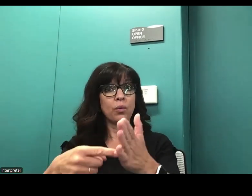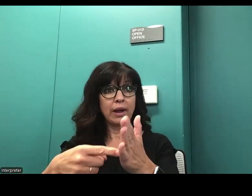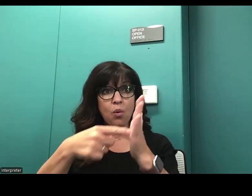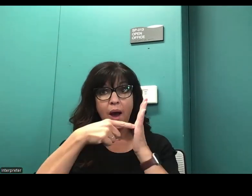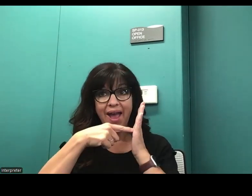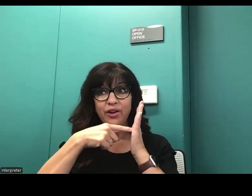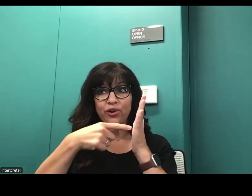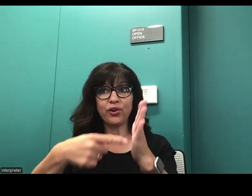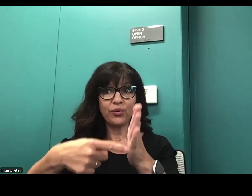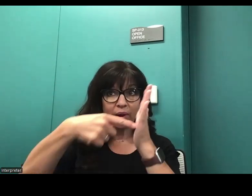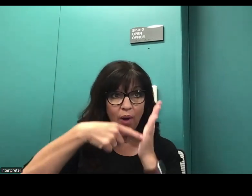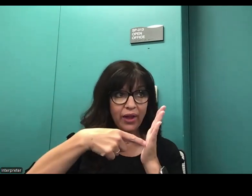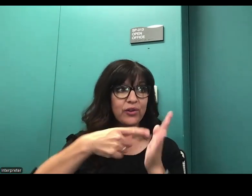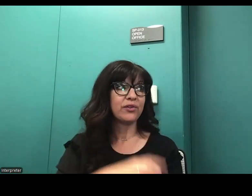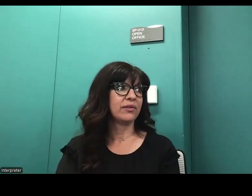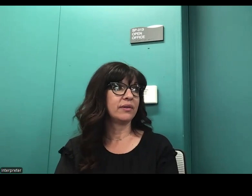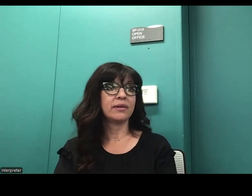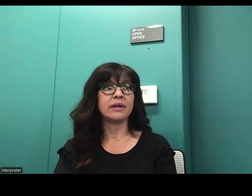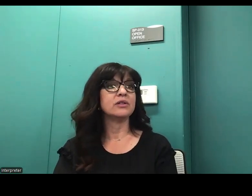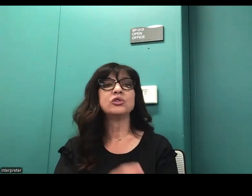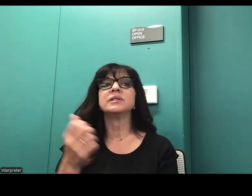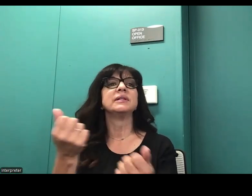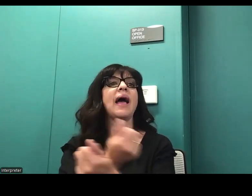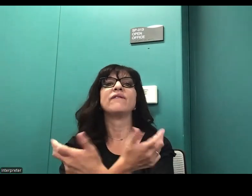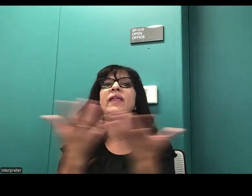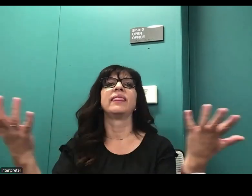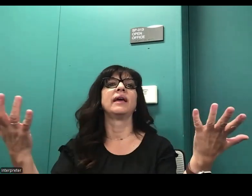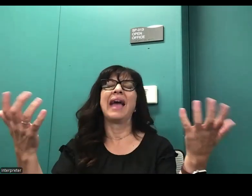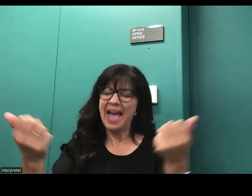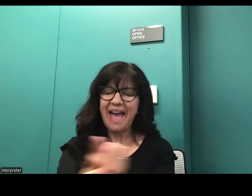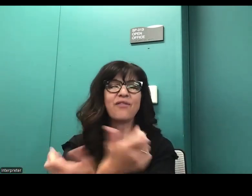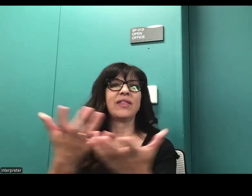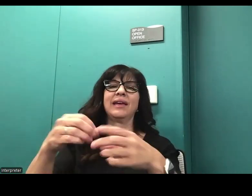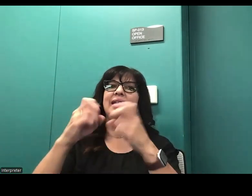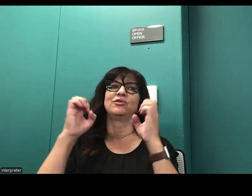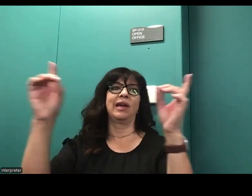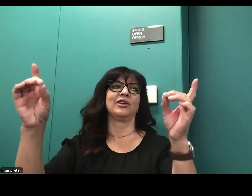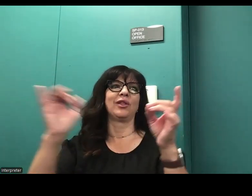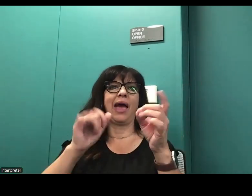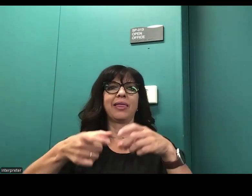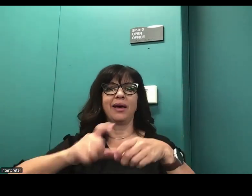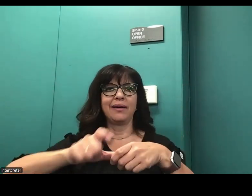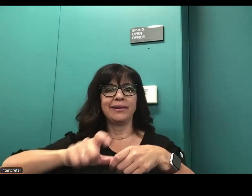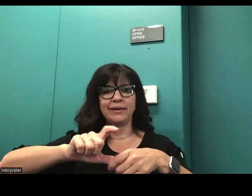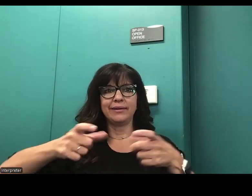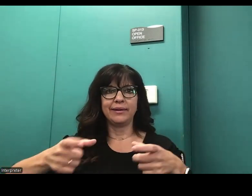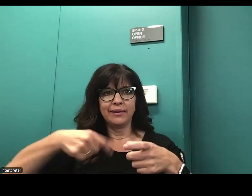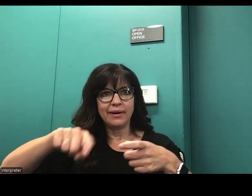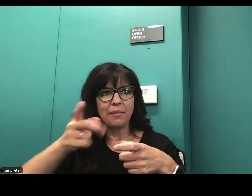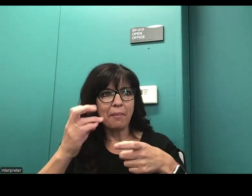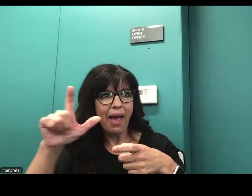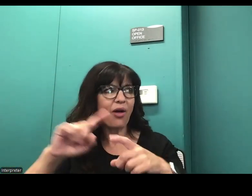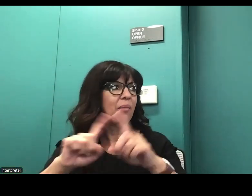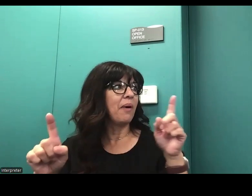required. This is just the everything bagel, like everything in education. I don't know if you like education